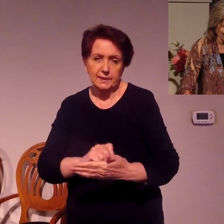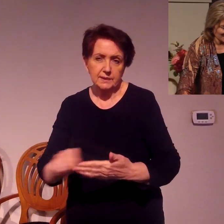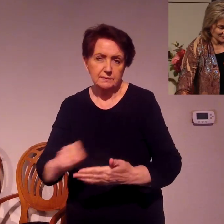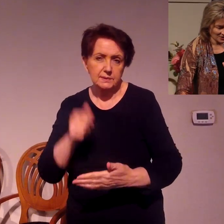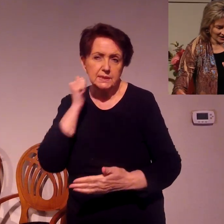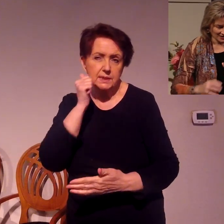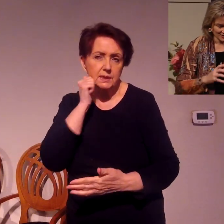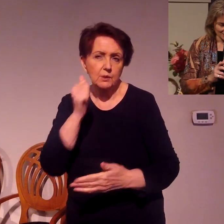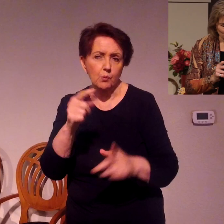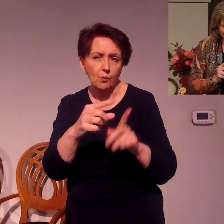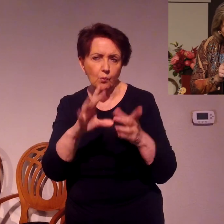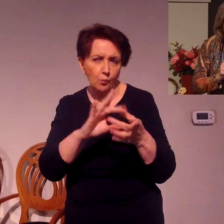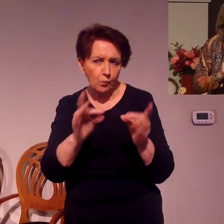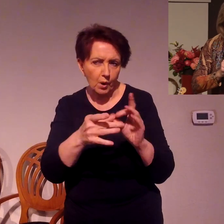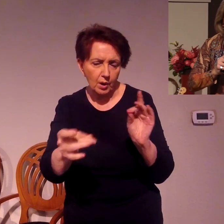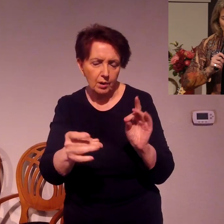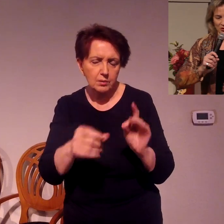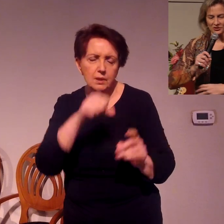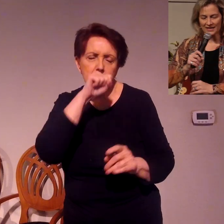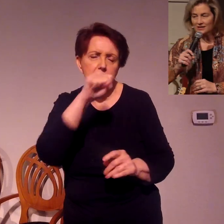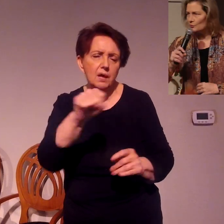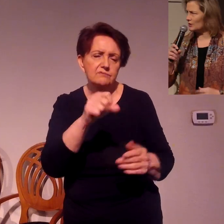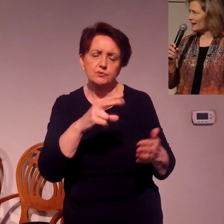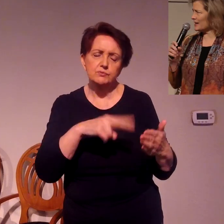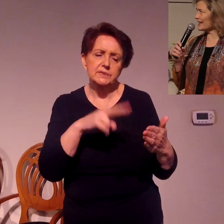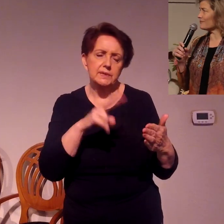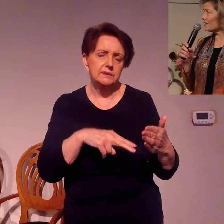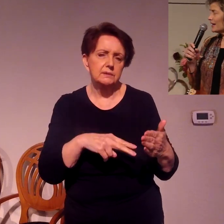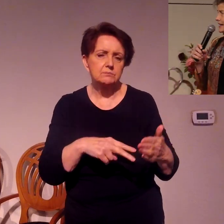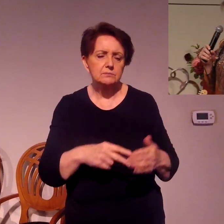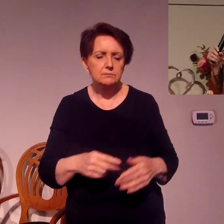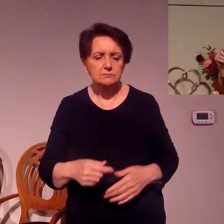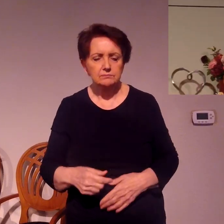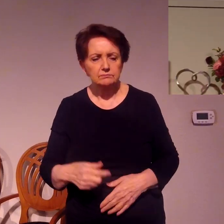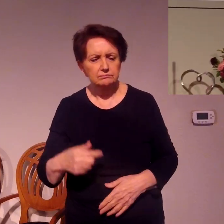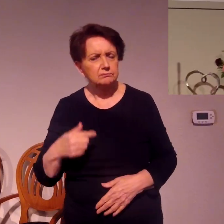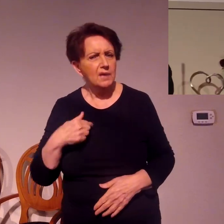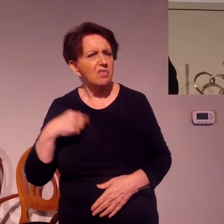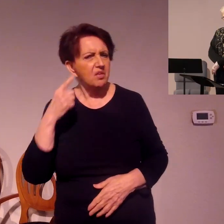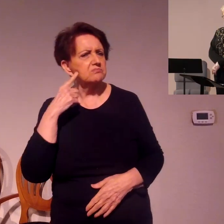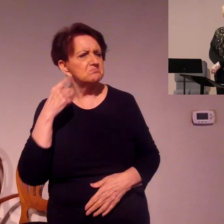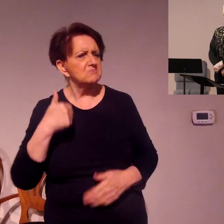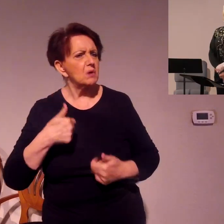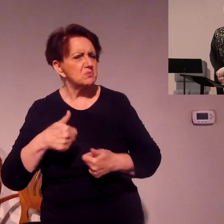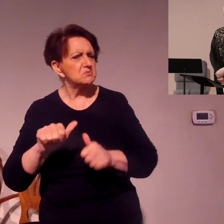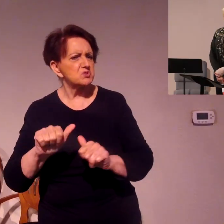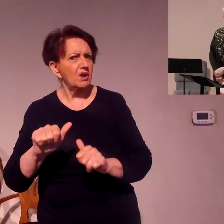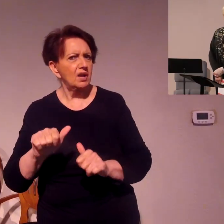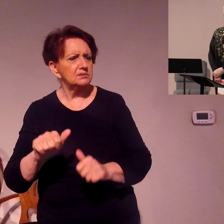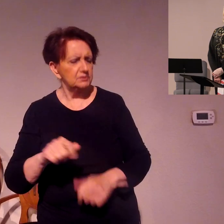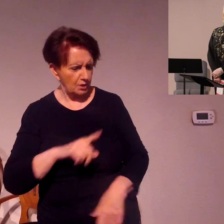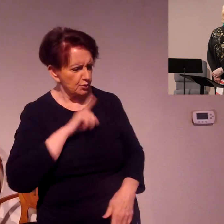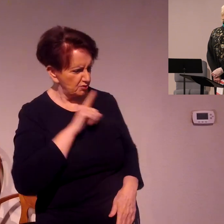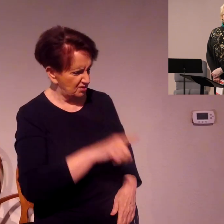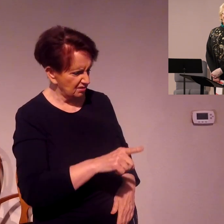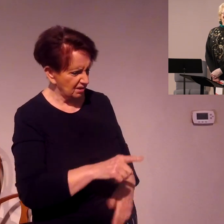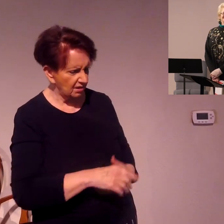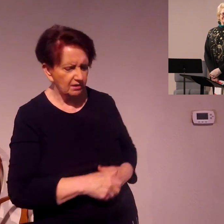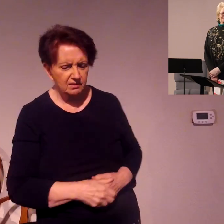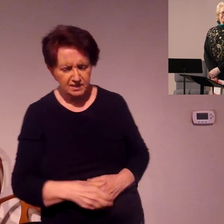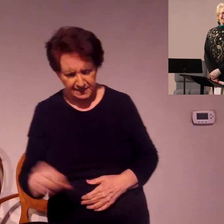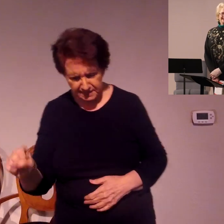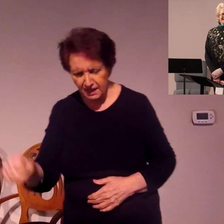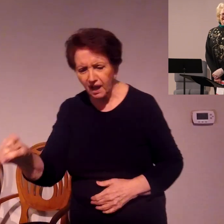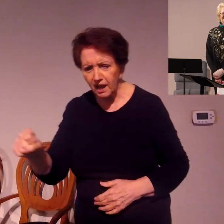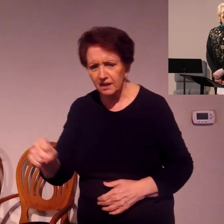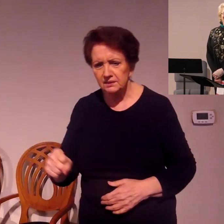I loved reading the daily words. And I said, "Well, let me try my hand at that." She said, "Are you sure?" And I'm like, "Yes, let's not